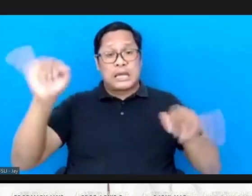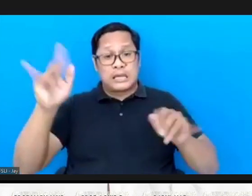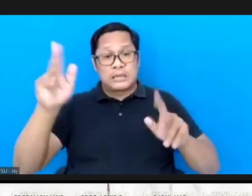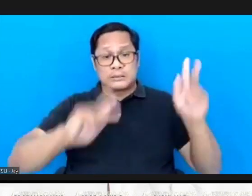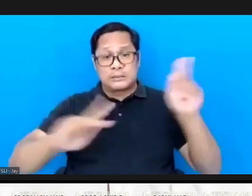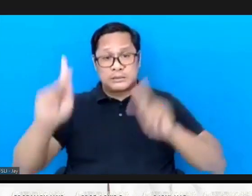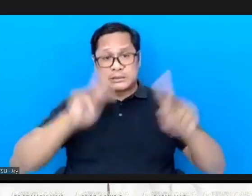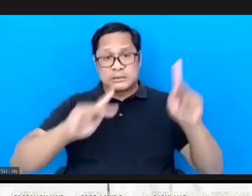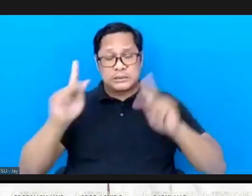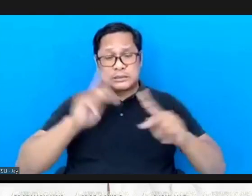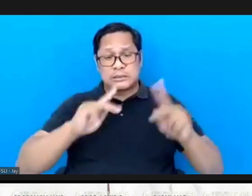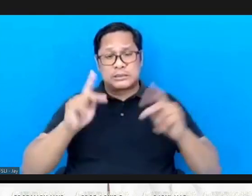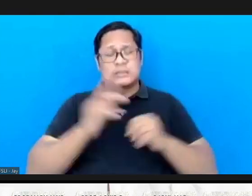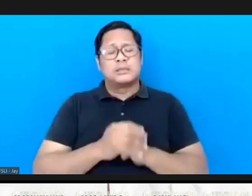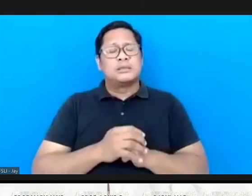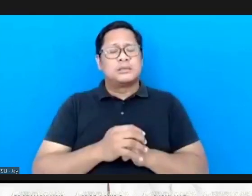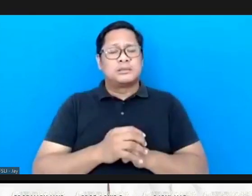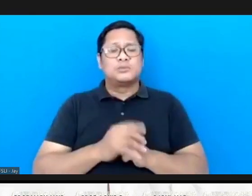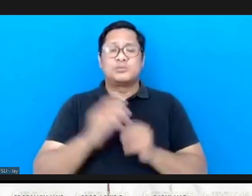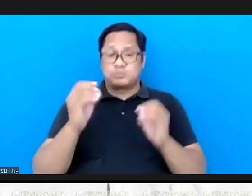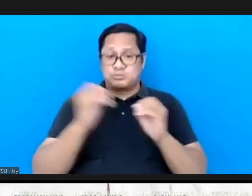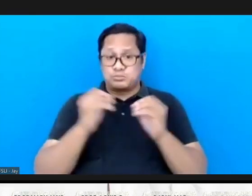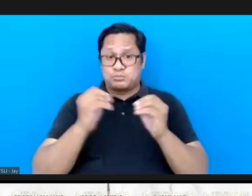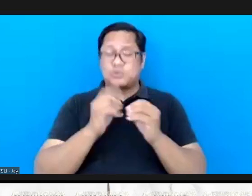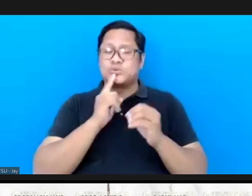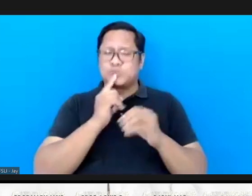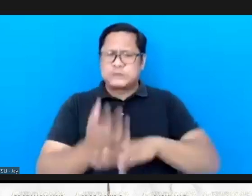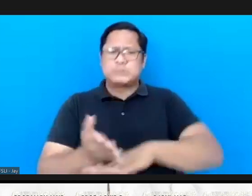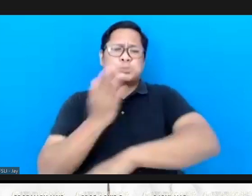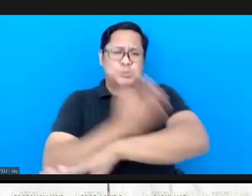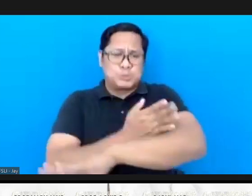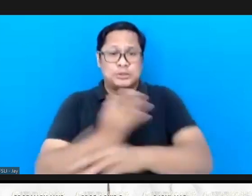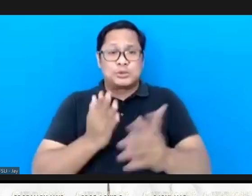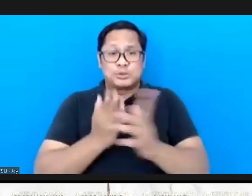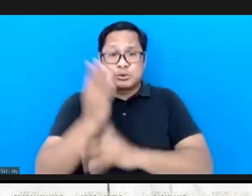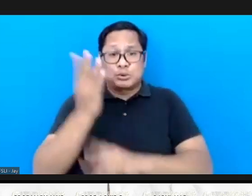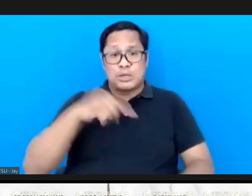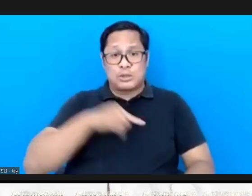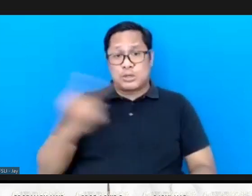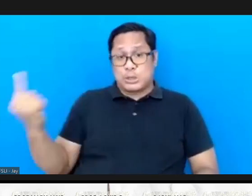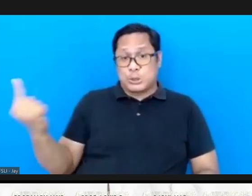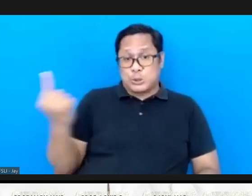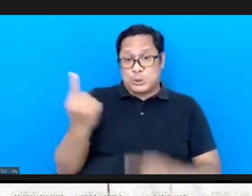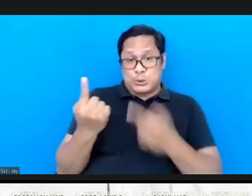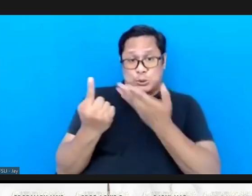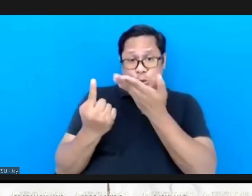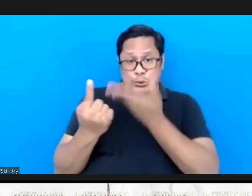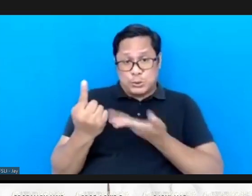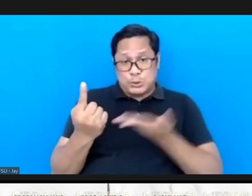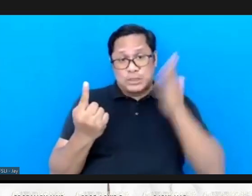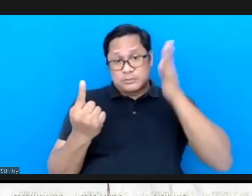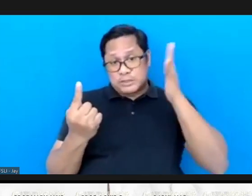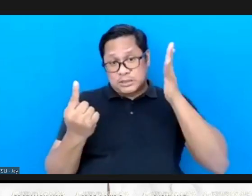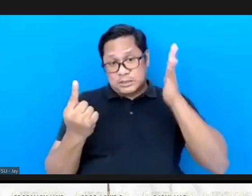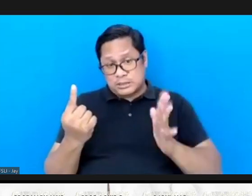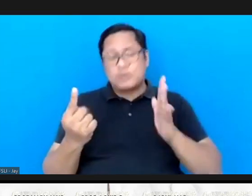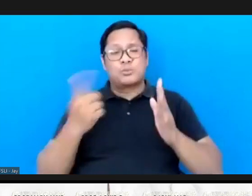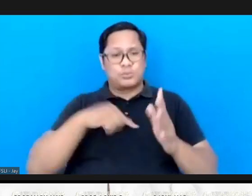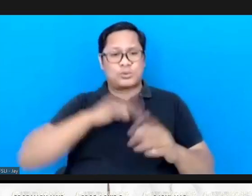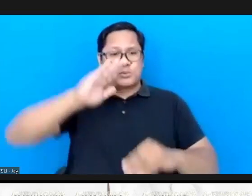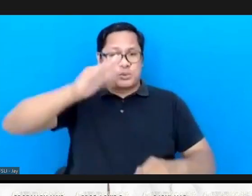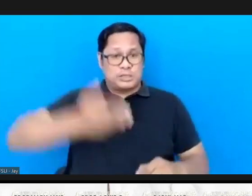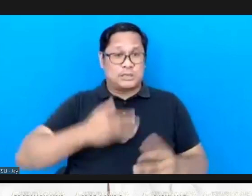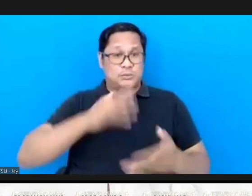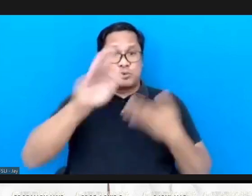and aspirations will be more enriched by our speakers. With no further ado, we welcome you